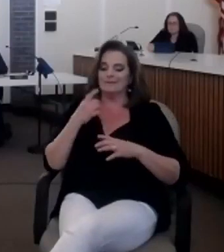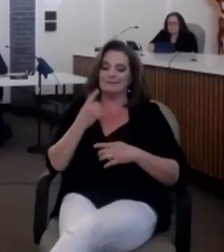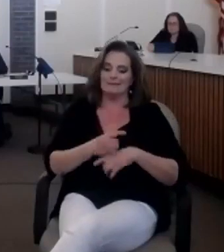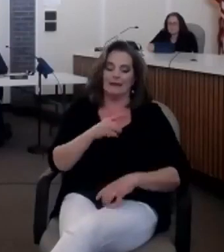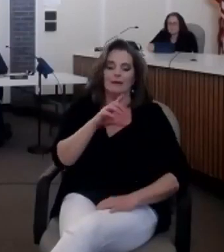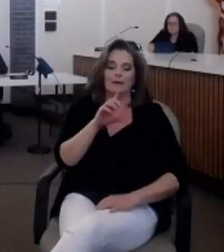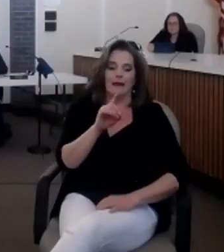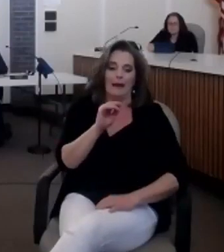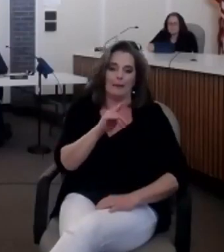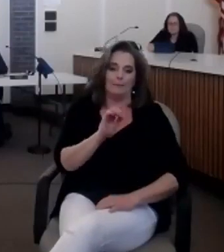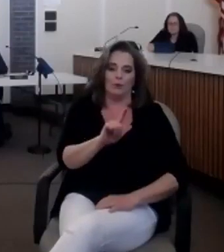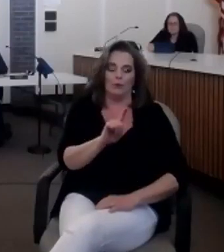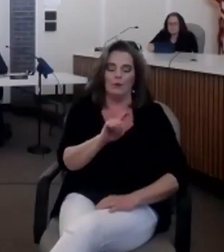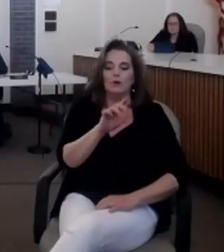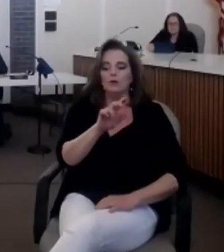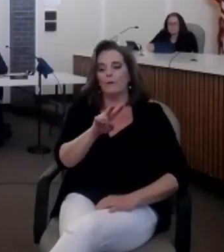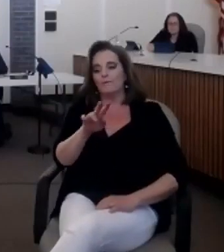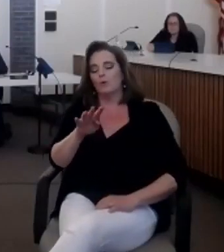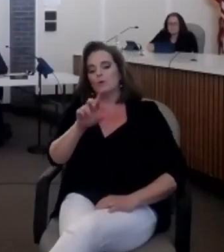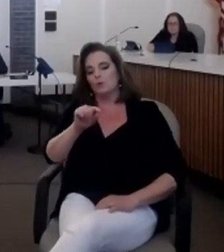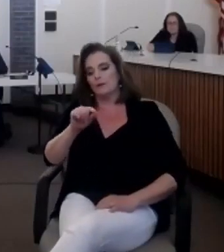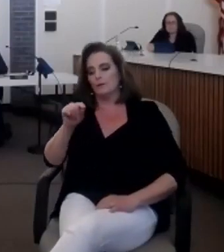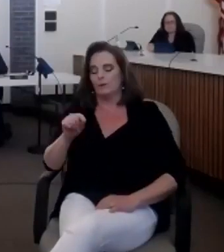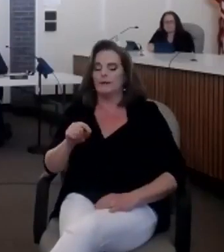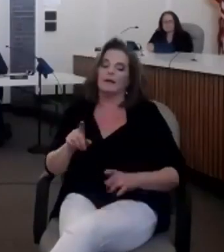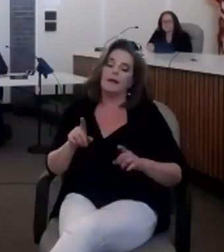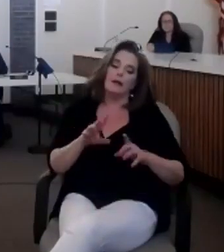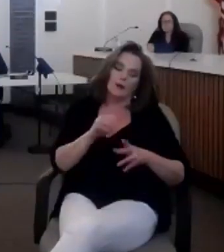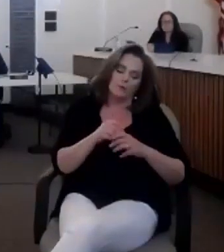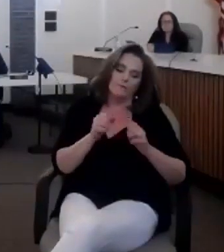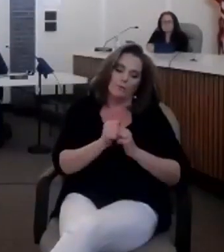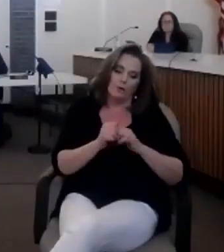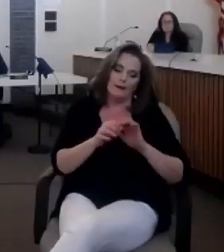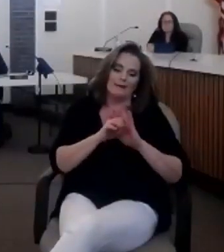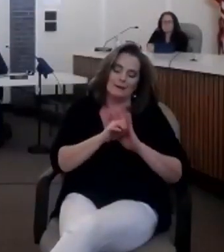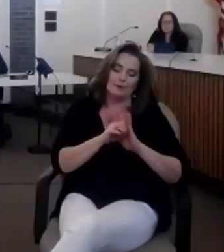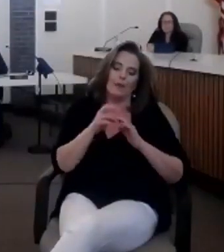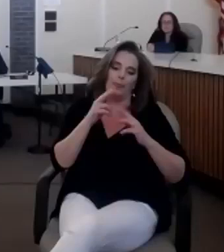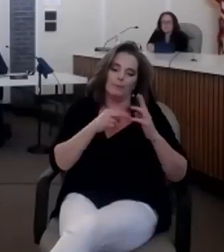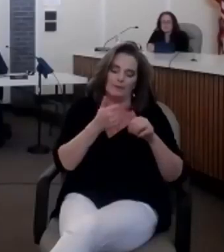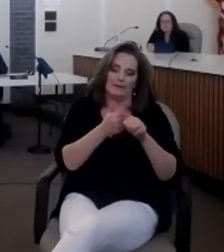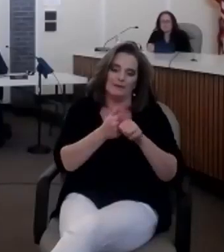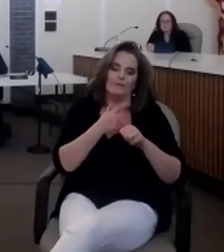24th, 2020, including, for example, that the proposed building is consistent